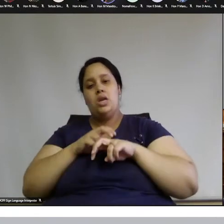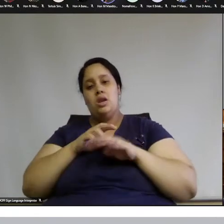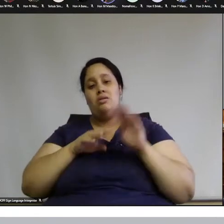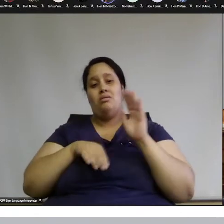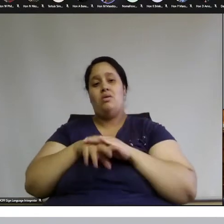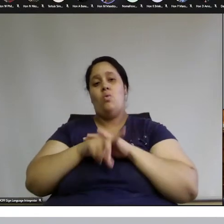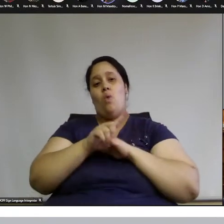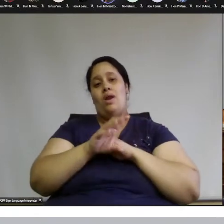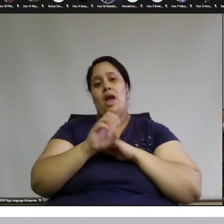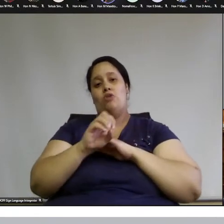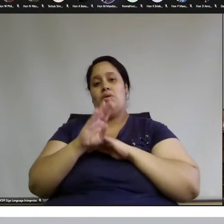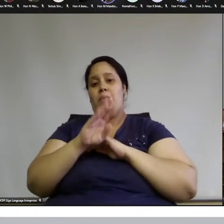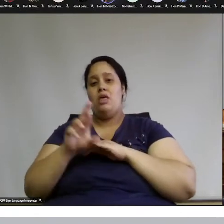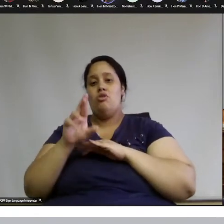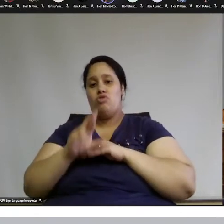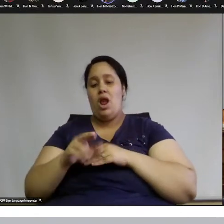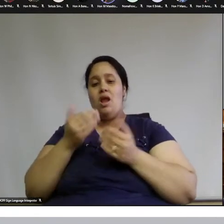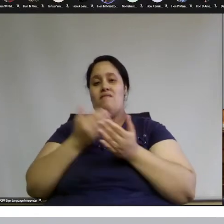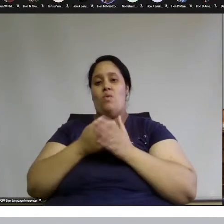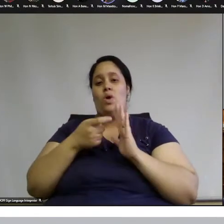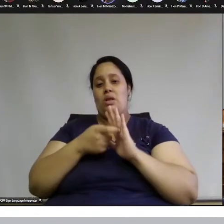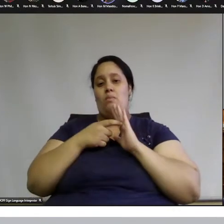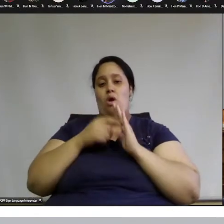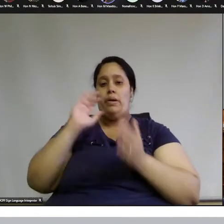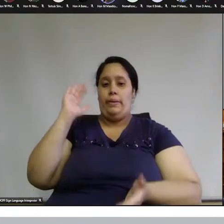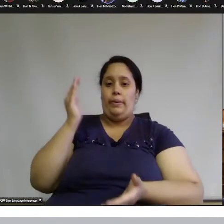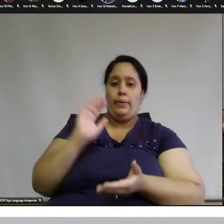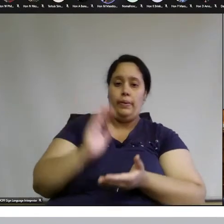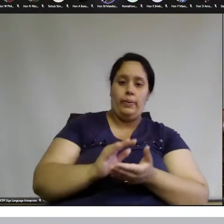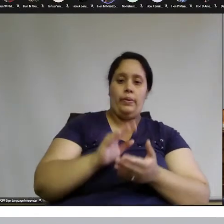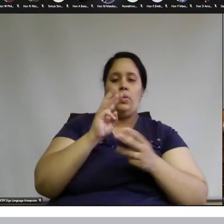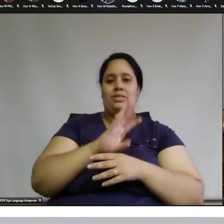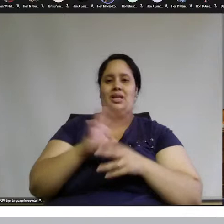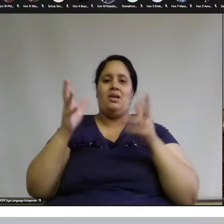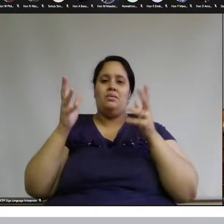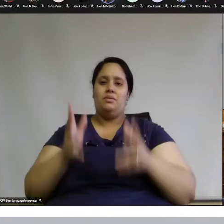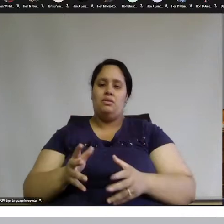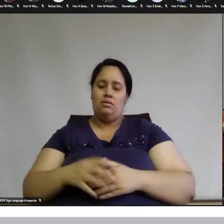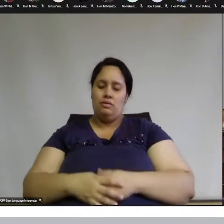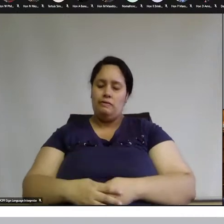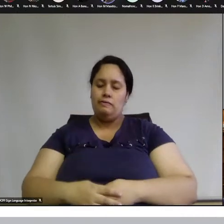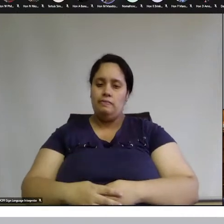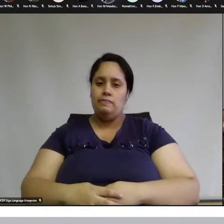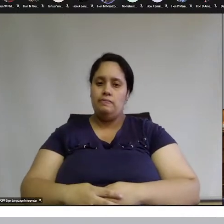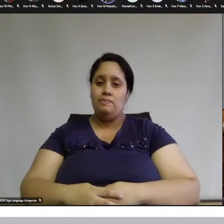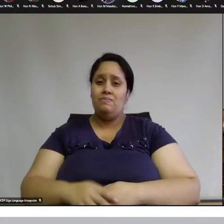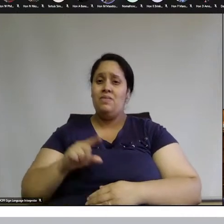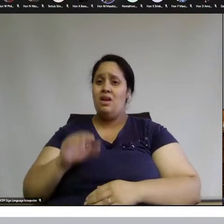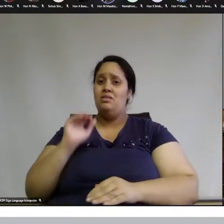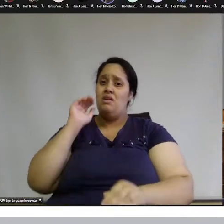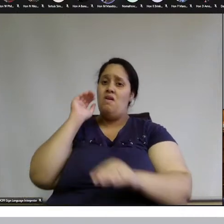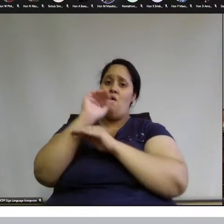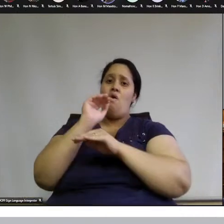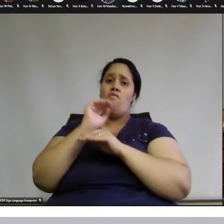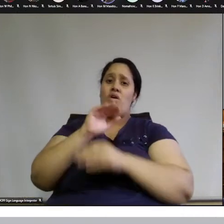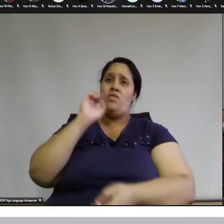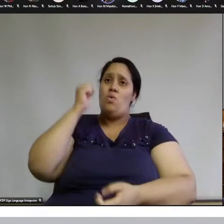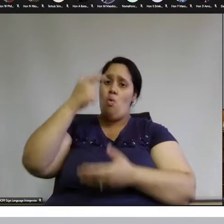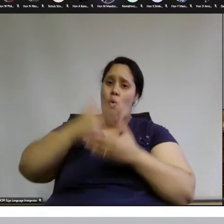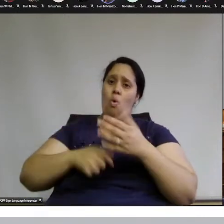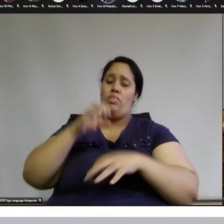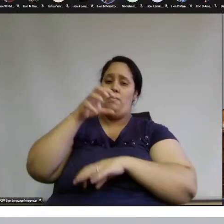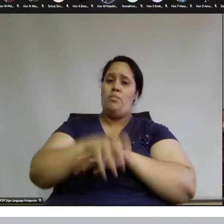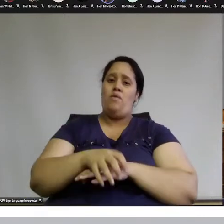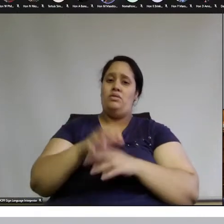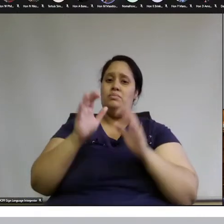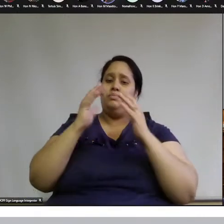100 billion rands to meet the demand here in Western Cape only. That is more than the entire budget for the